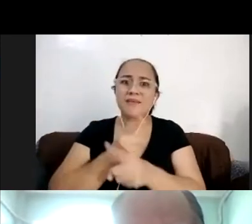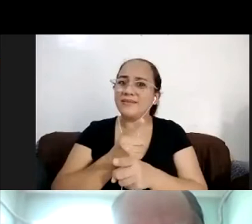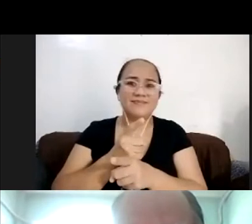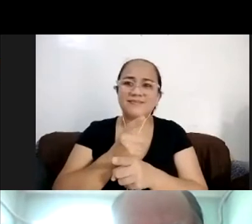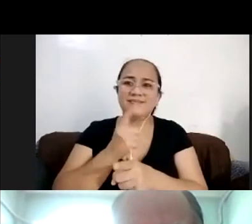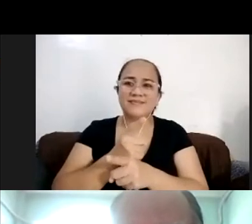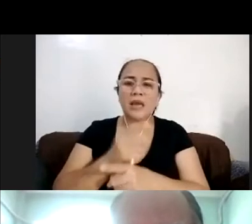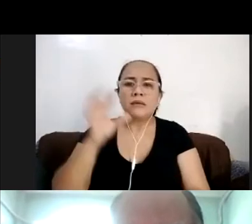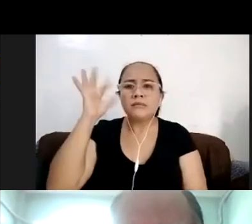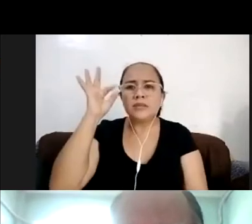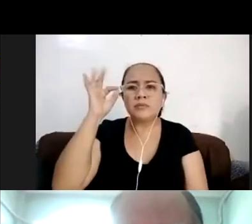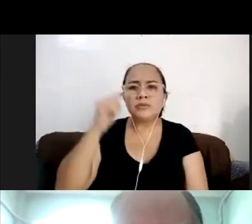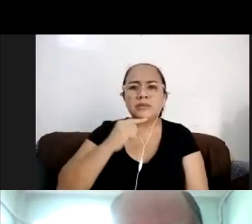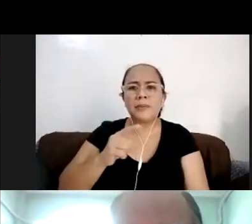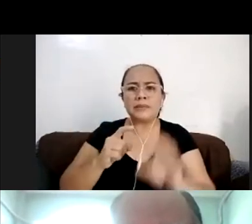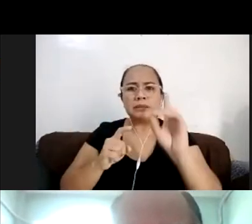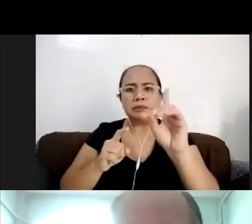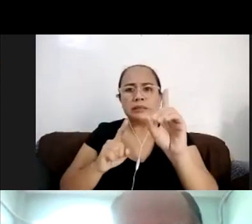Jasmine's saying D is the answer.